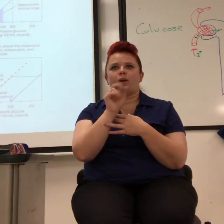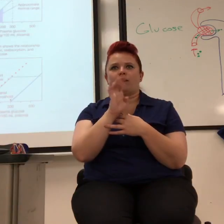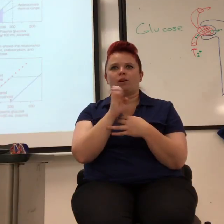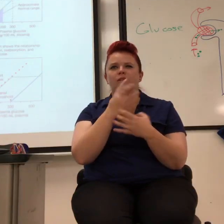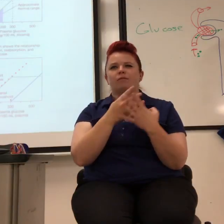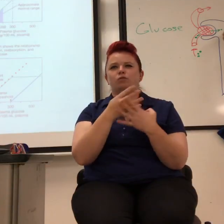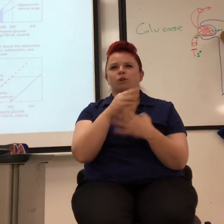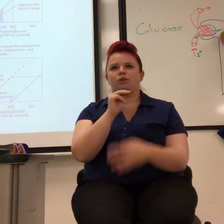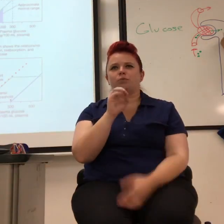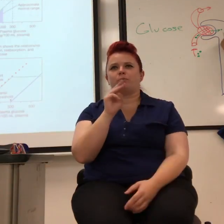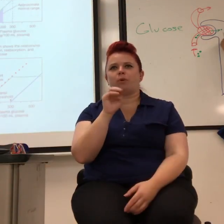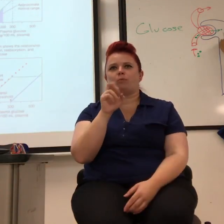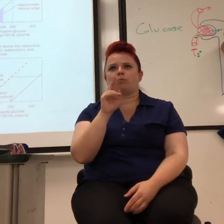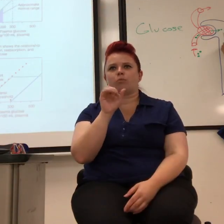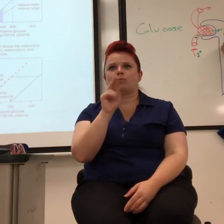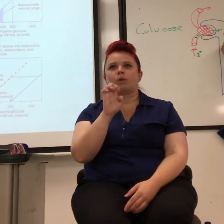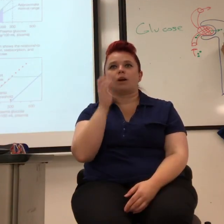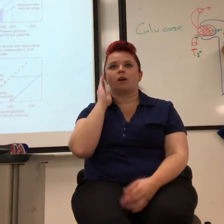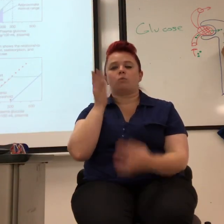going to flow past